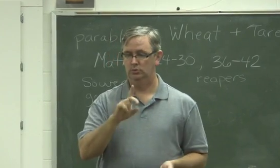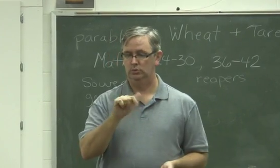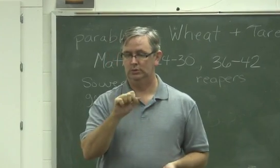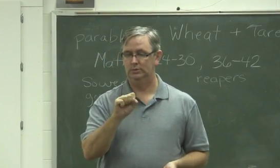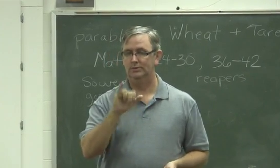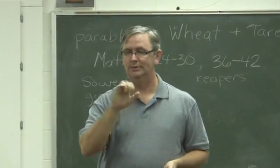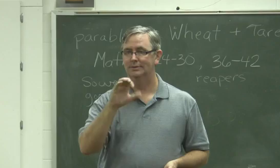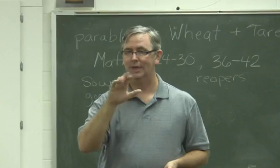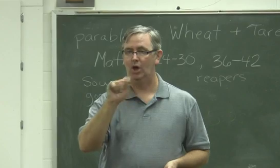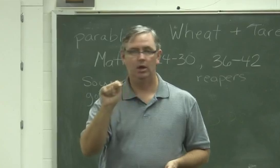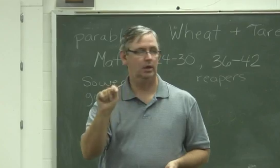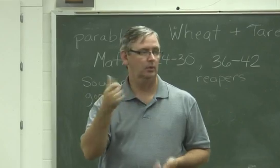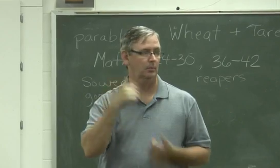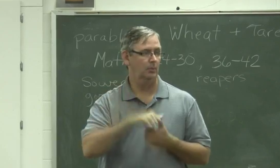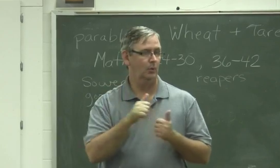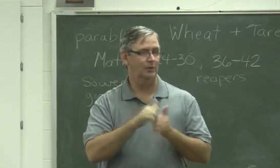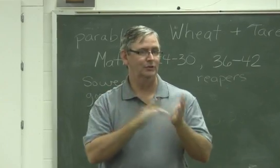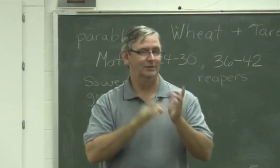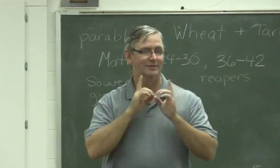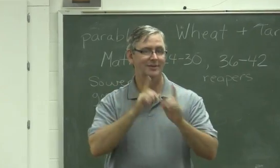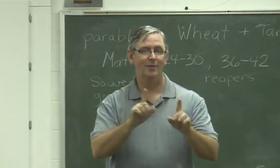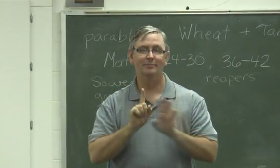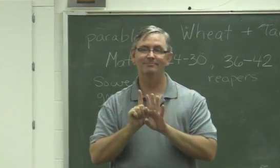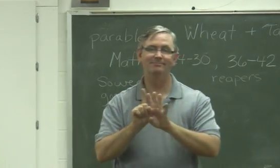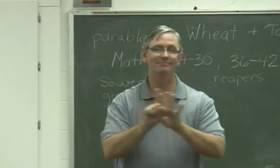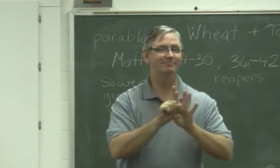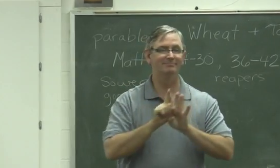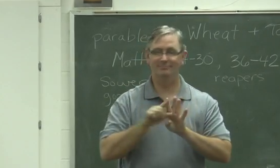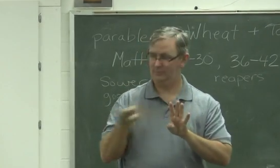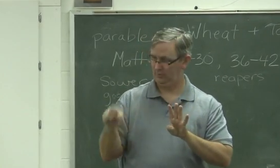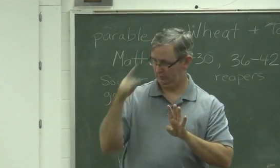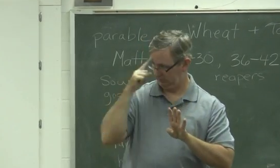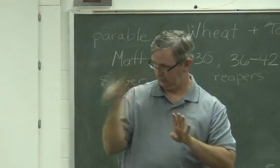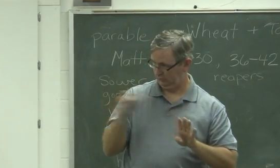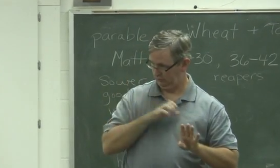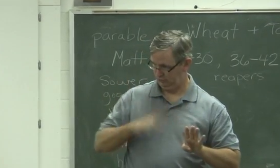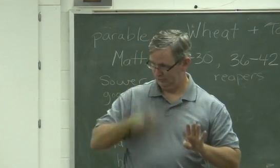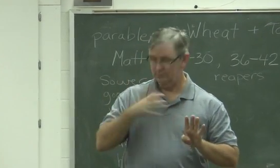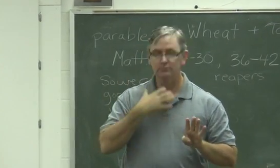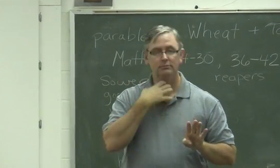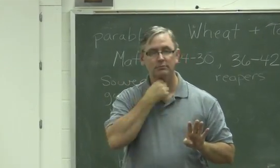the Christians and the unsaved are still intermingling with each other. They live together.